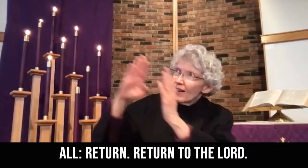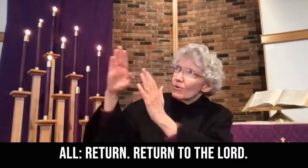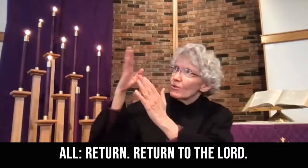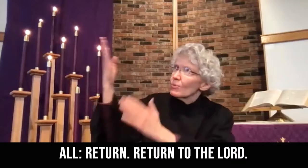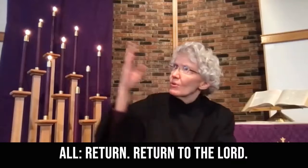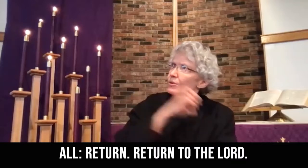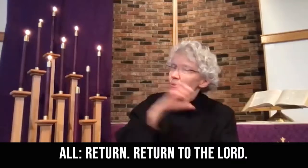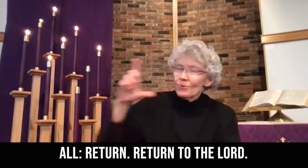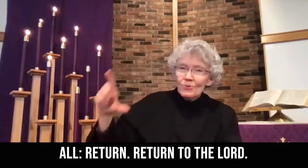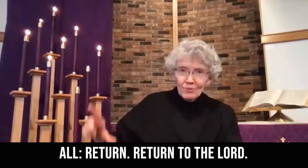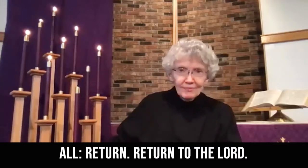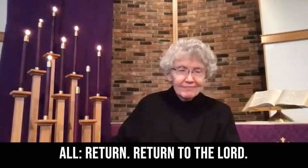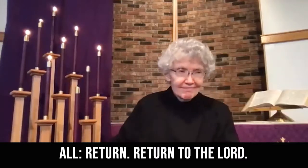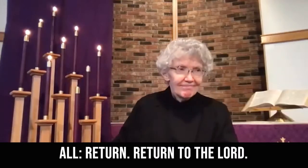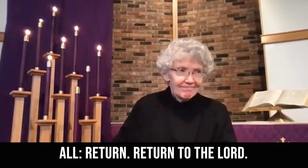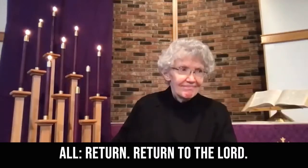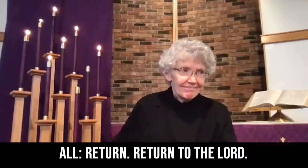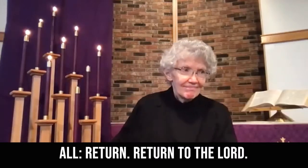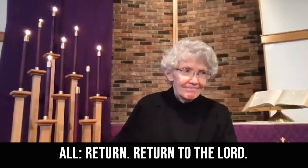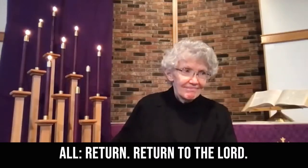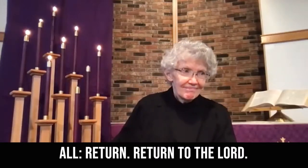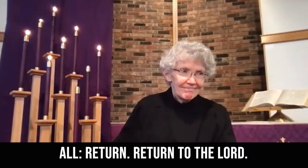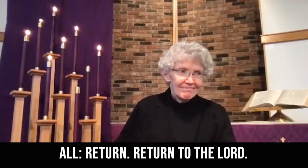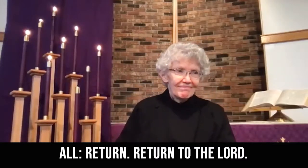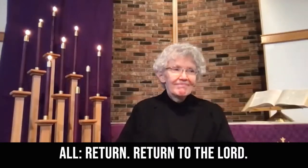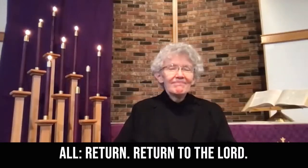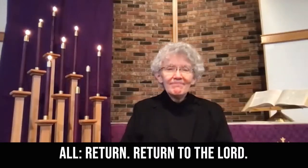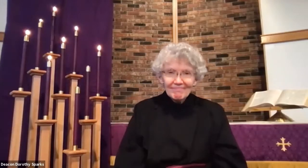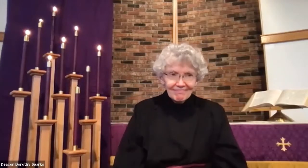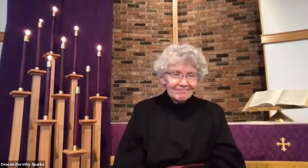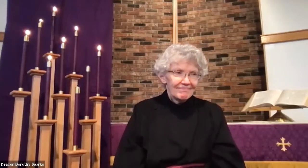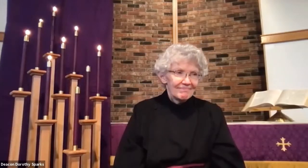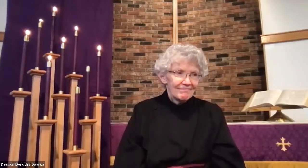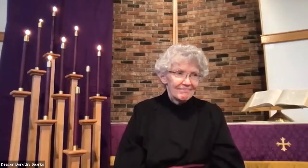Please follow along. Return, return to the Lord.